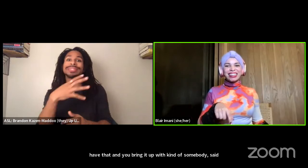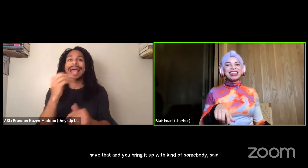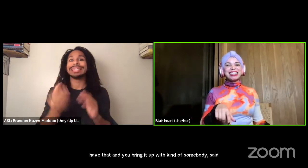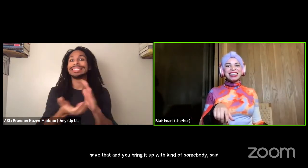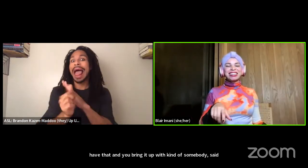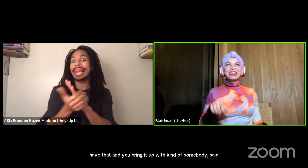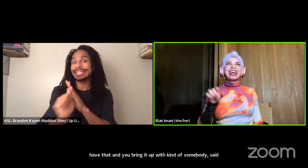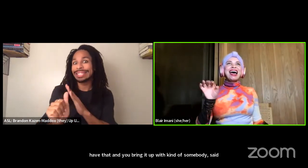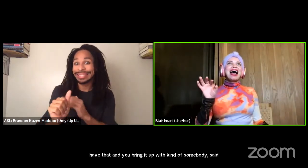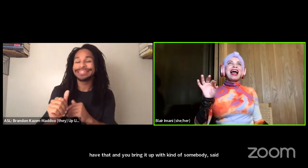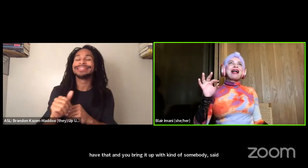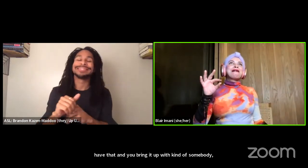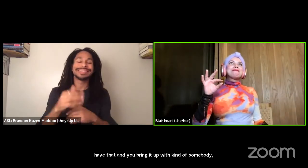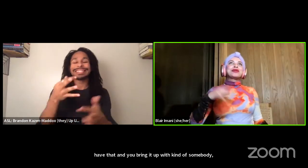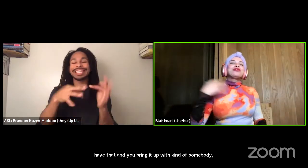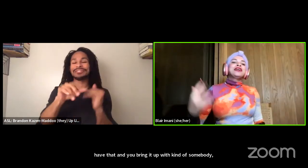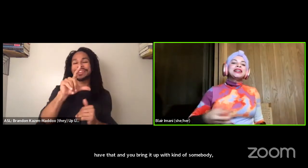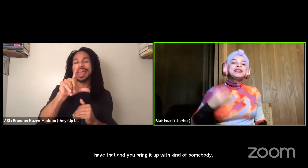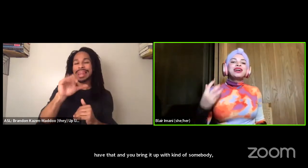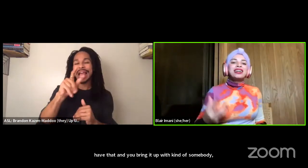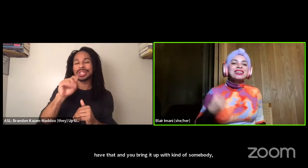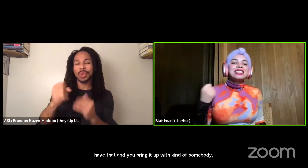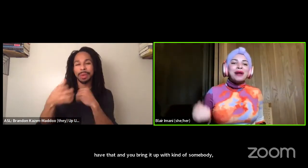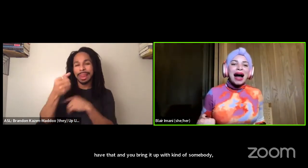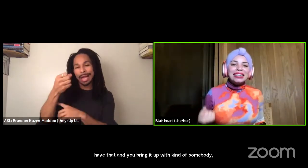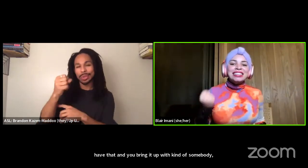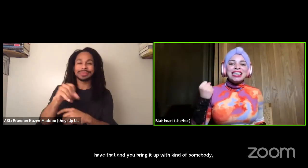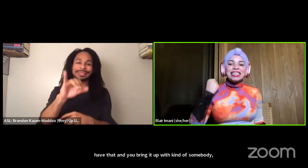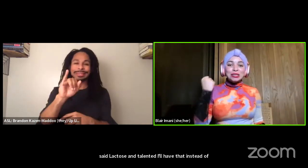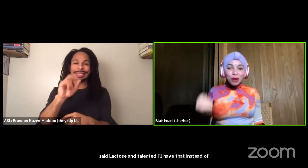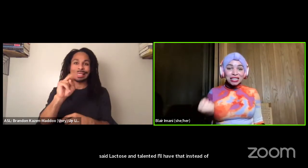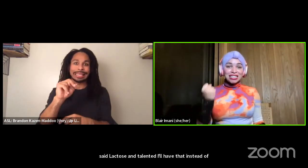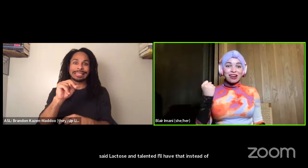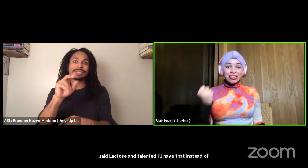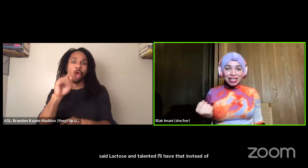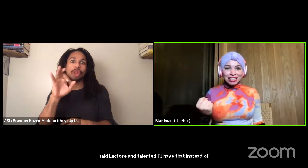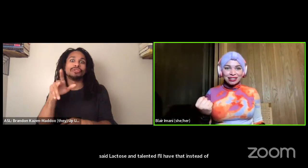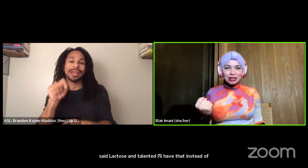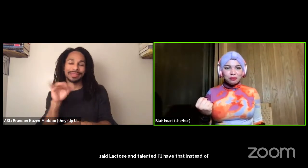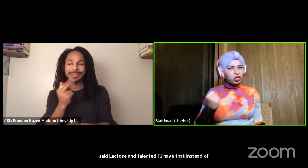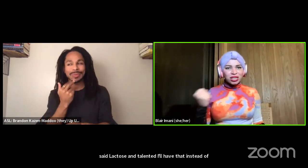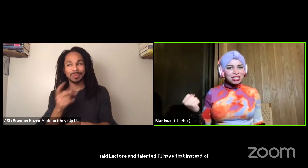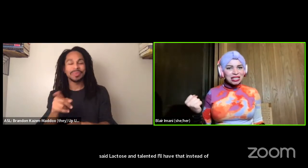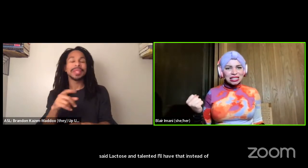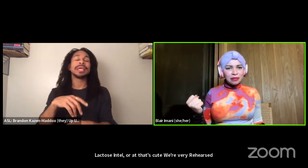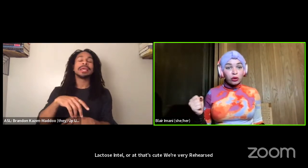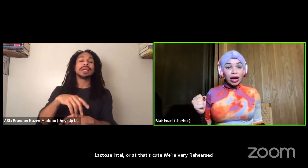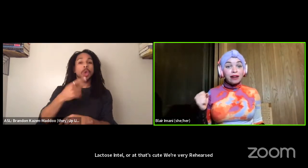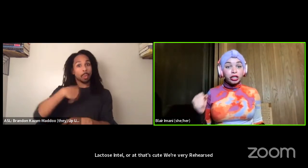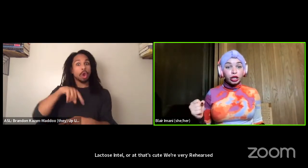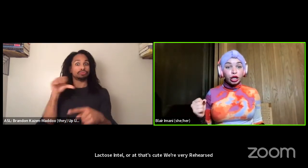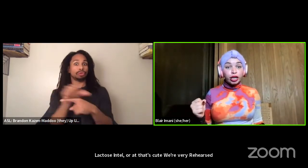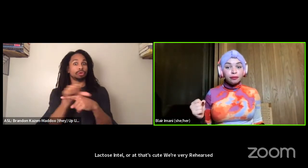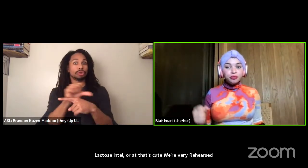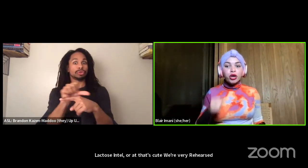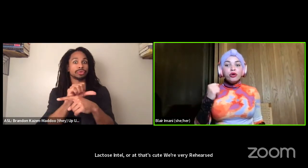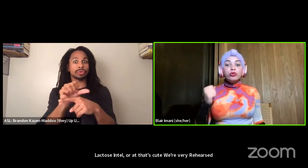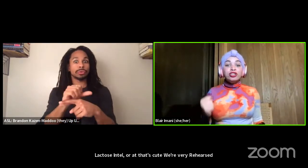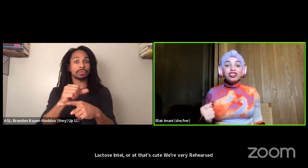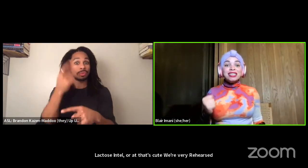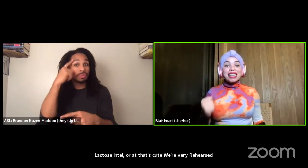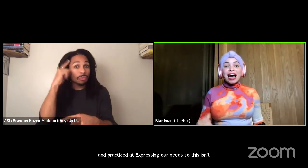lactose intolerant. That's cute. We're very rehearsed and practiced at expressing our needs. So this isn't something we have to